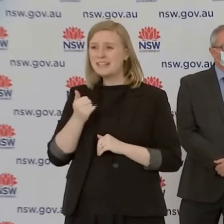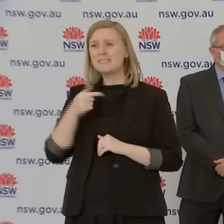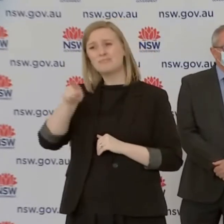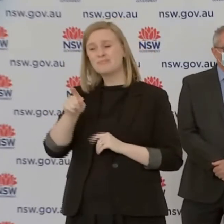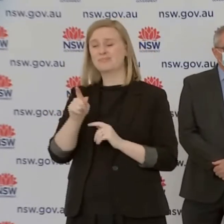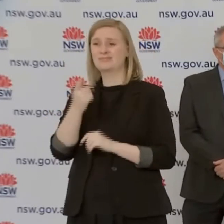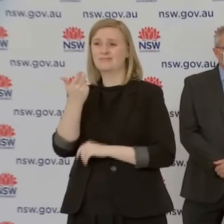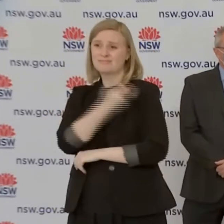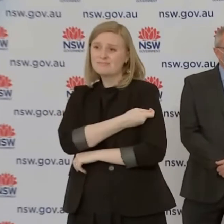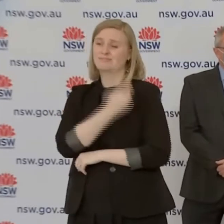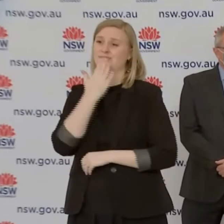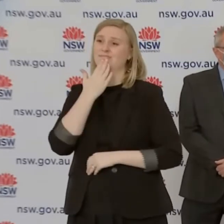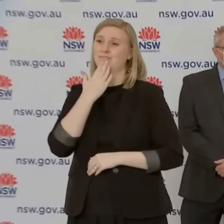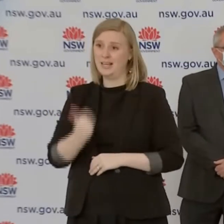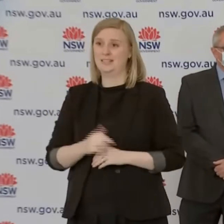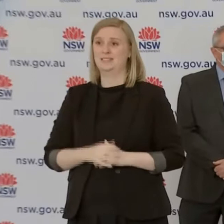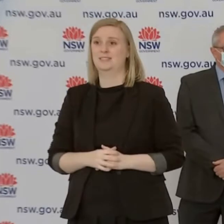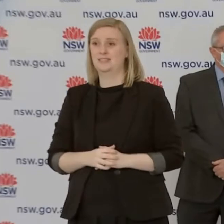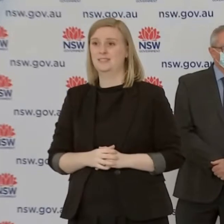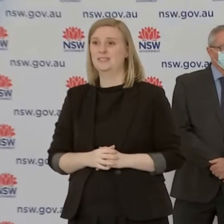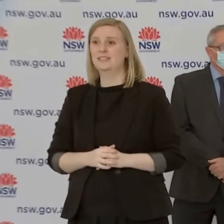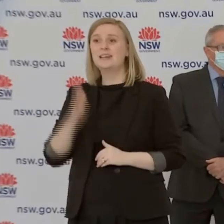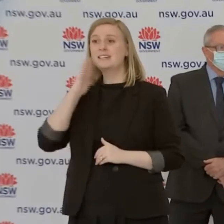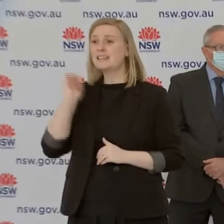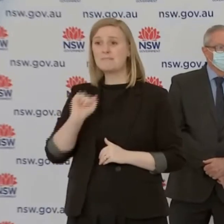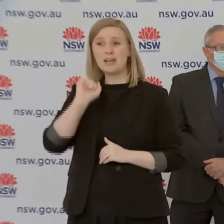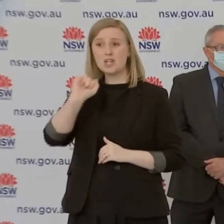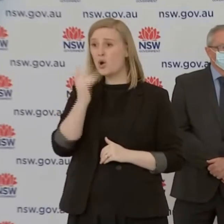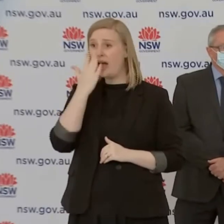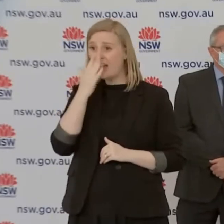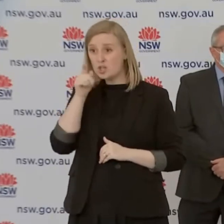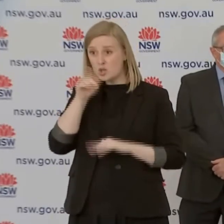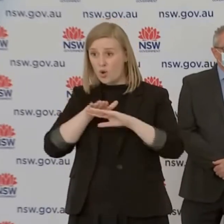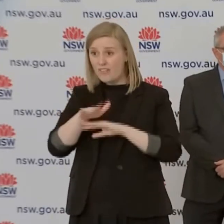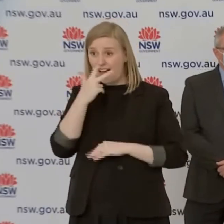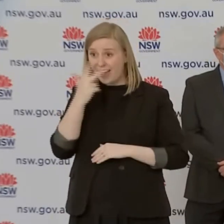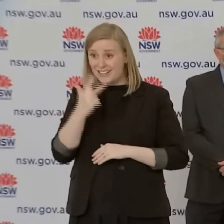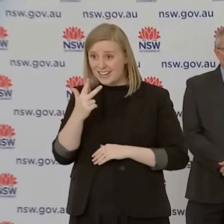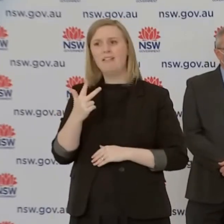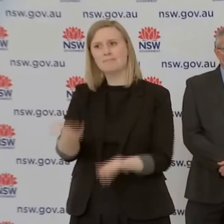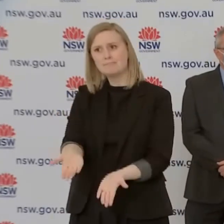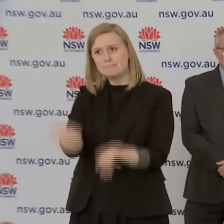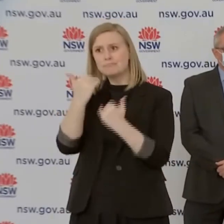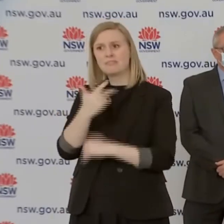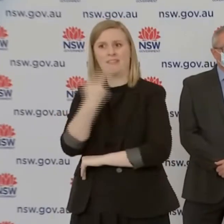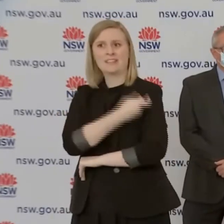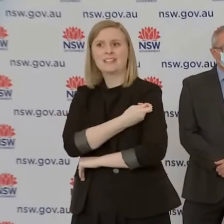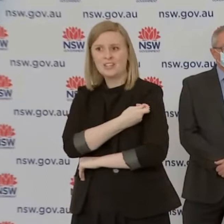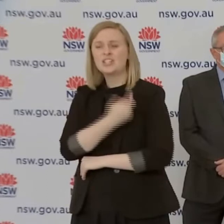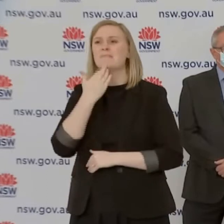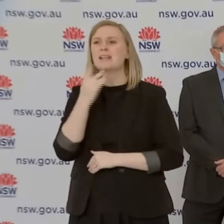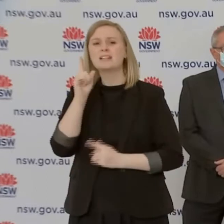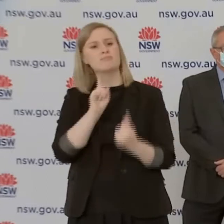urge people of all age groups over 18, consistent with the ATAGI advice, to consider vaccination, talk to